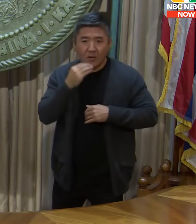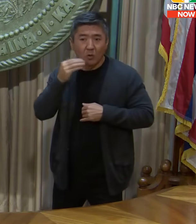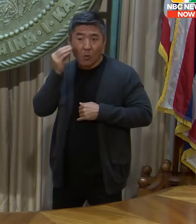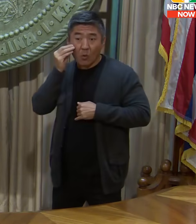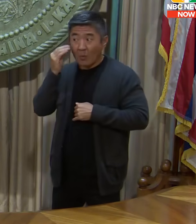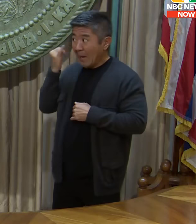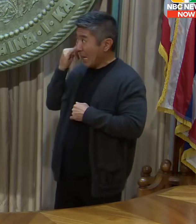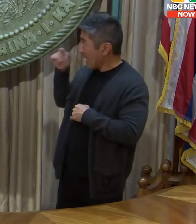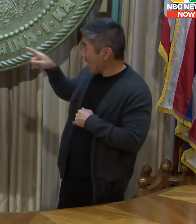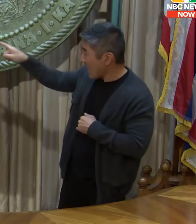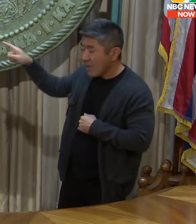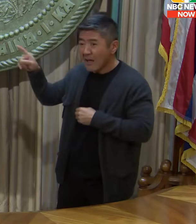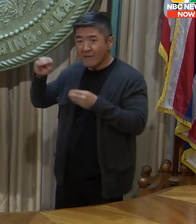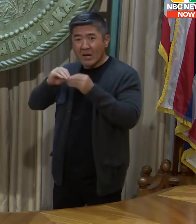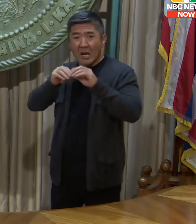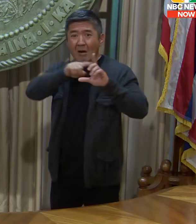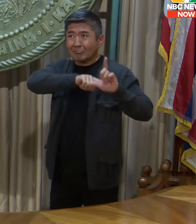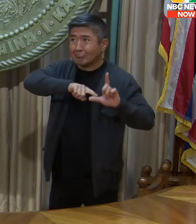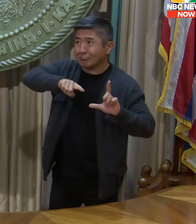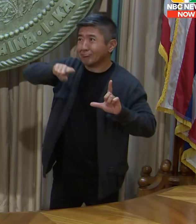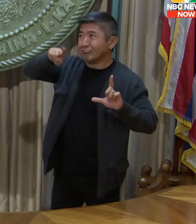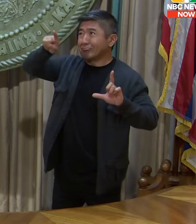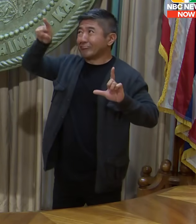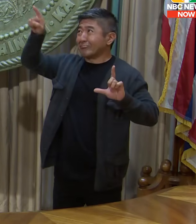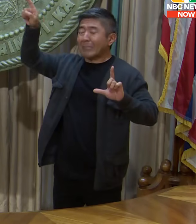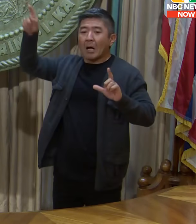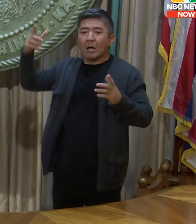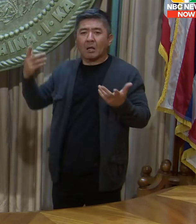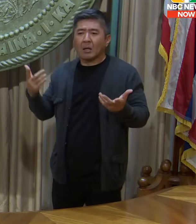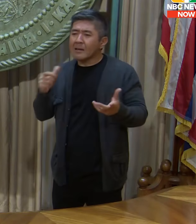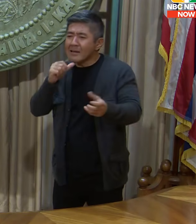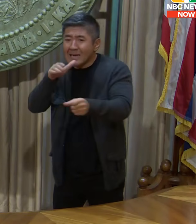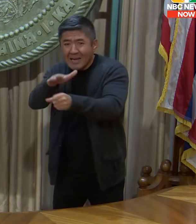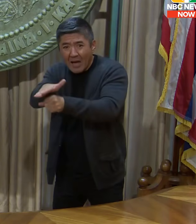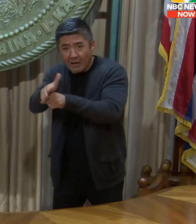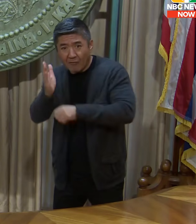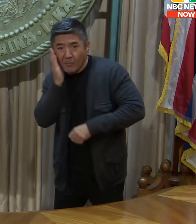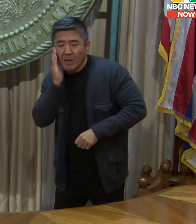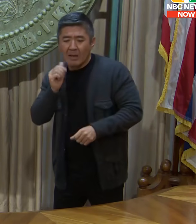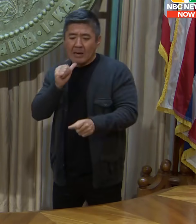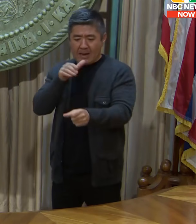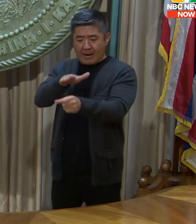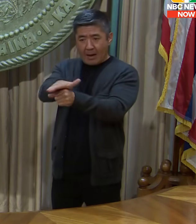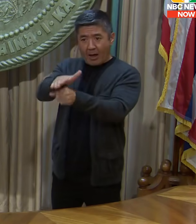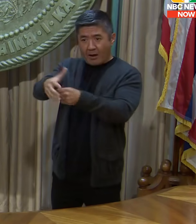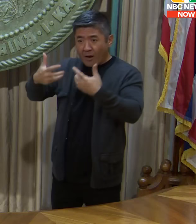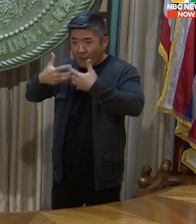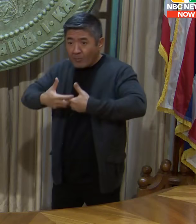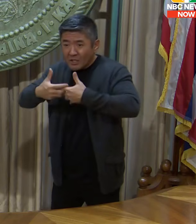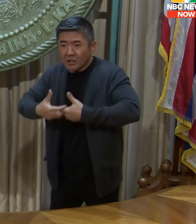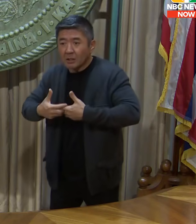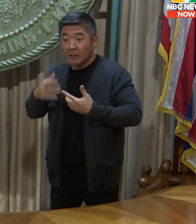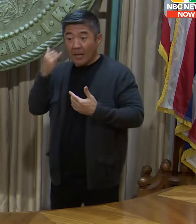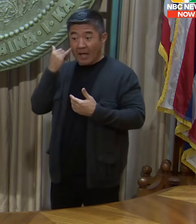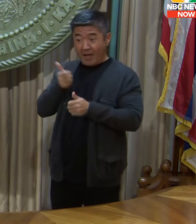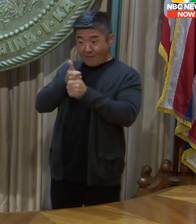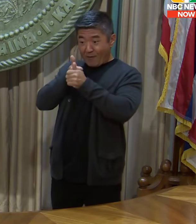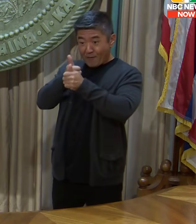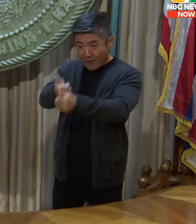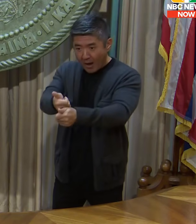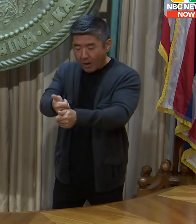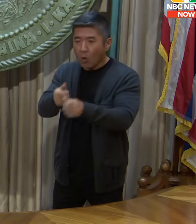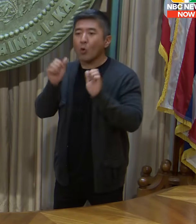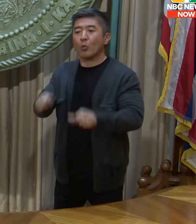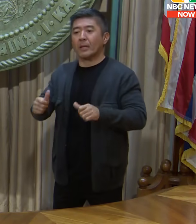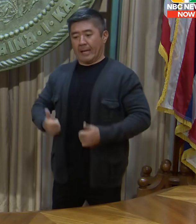we will not outreach and outstrip our capacity to take care of people on ventilators. We will be able to get out of this alive. I wanted to say once